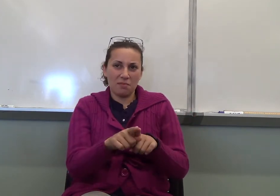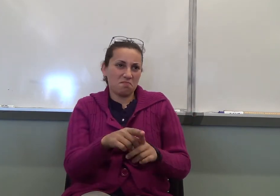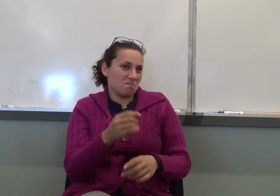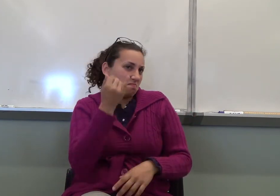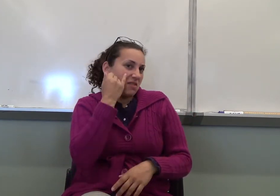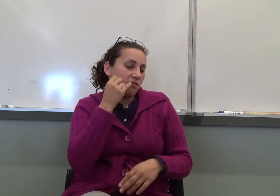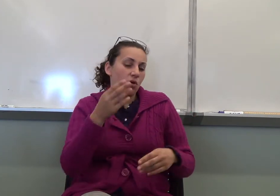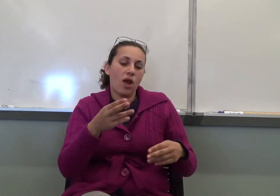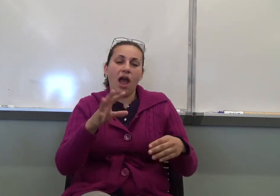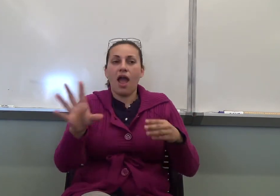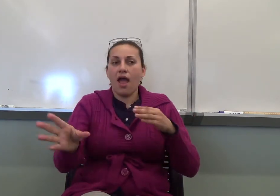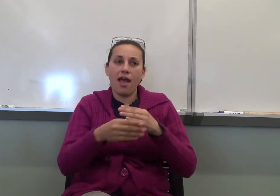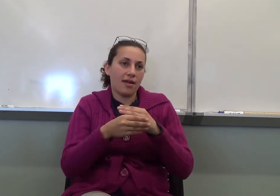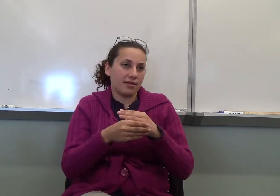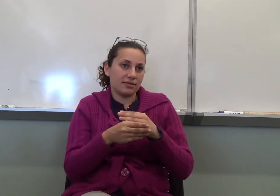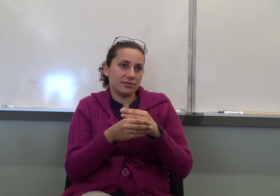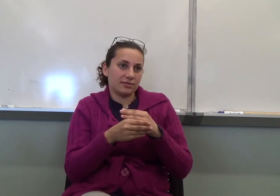addition problem with a negative number.